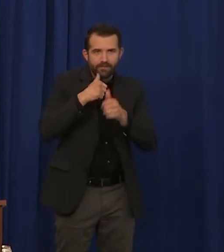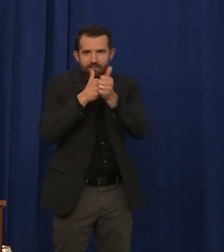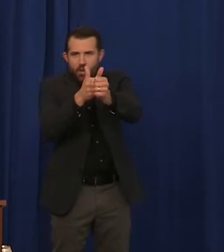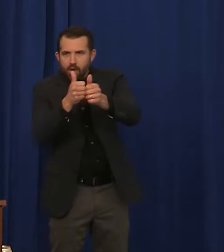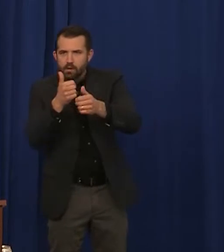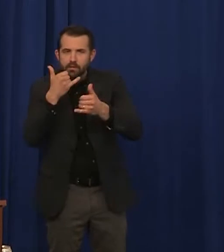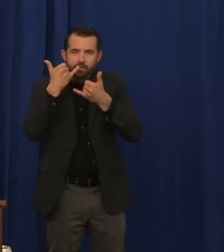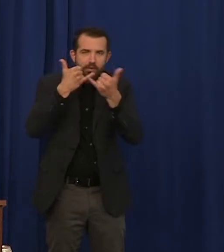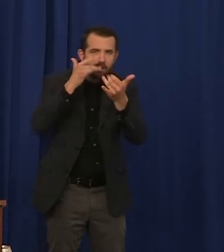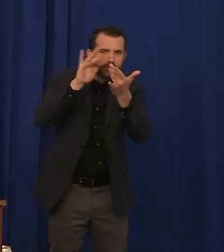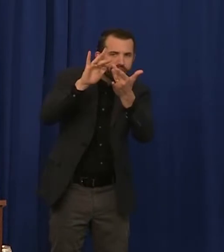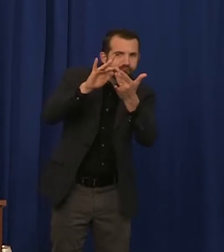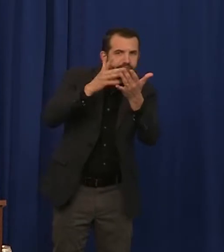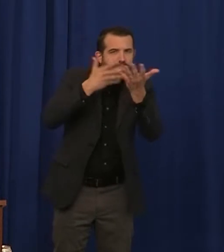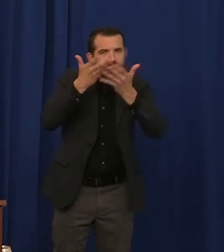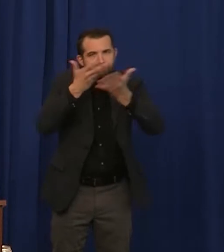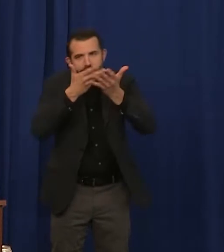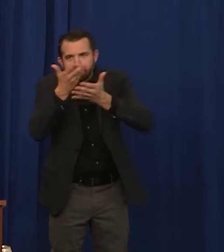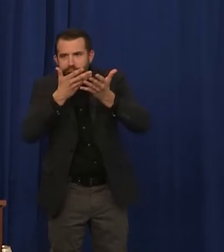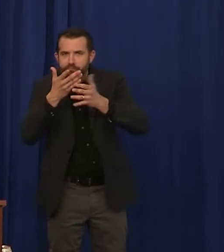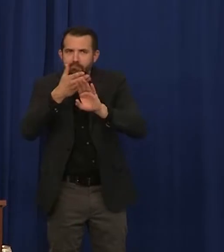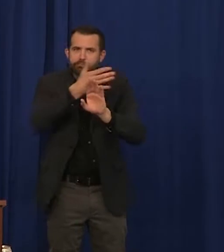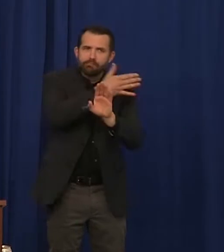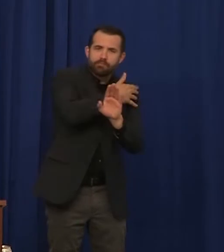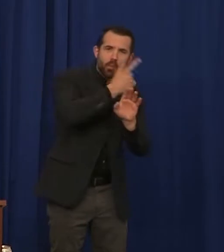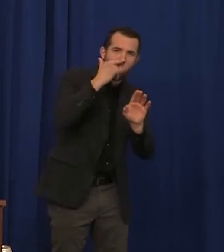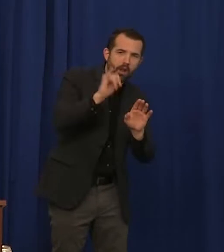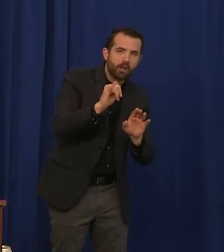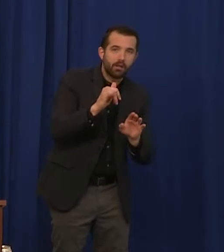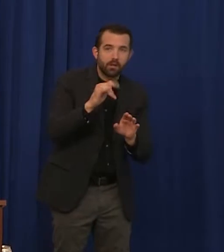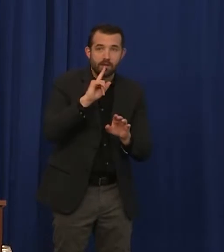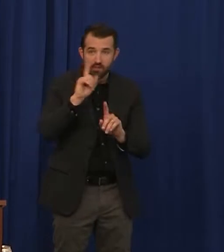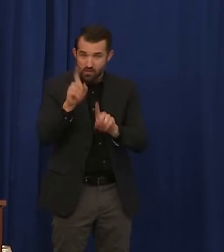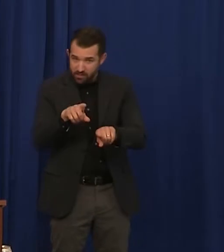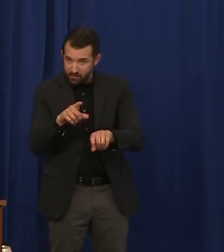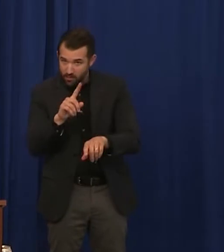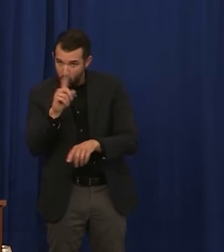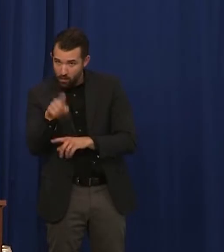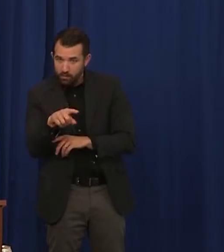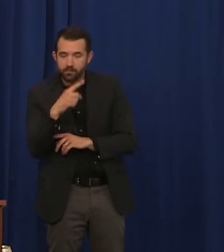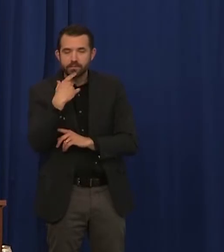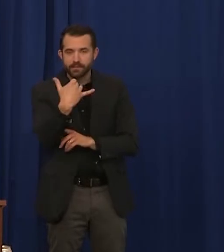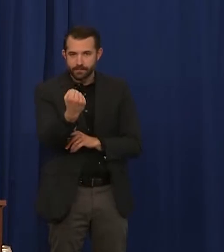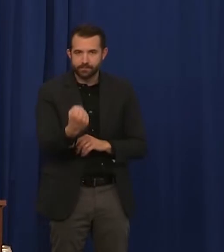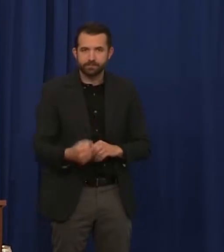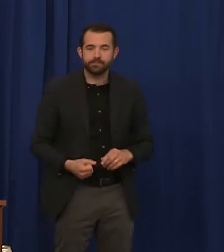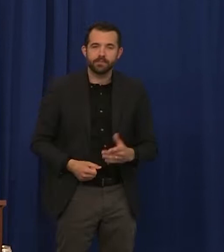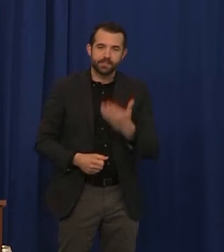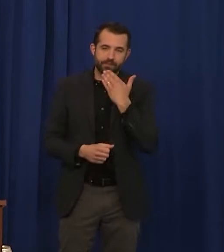Yes. Yep. Okay. Thank you. You bet. I'd like to turn next to Emily Tadlock from WABI.